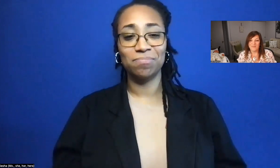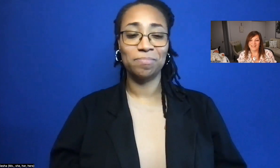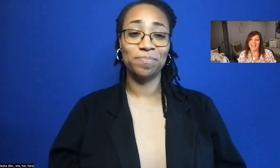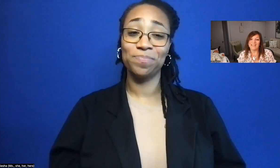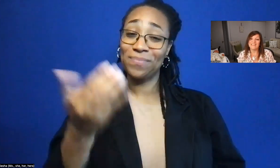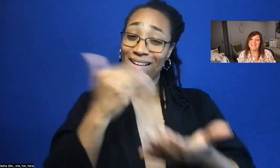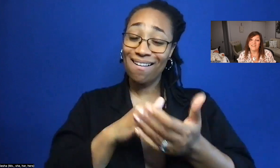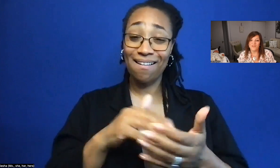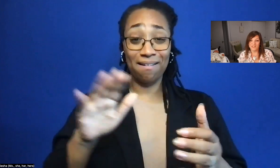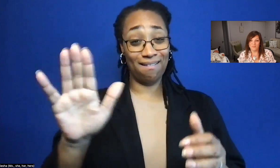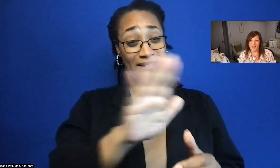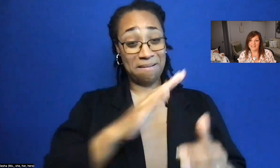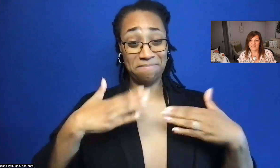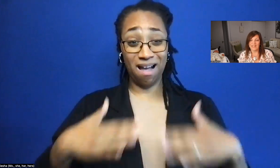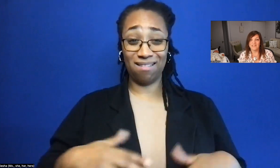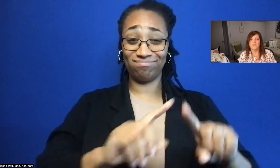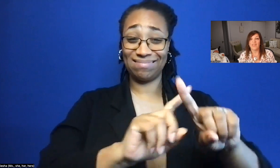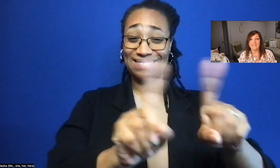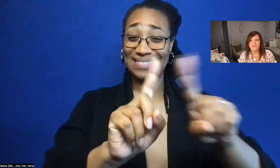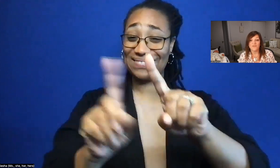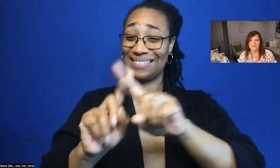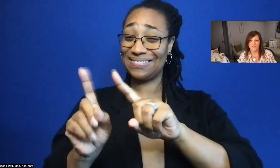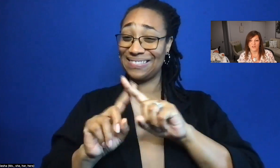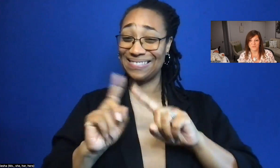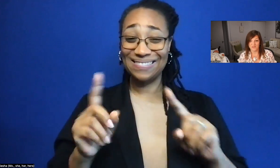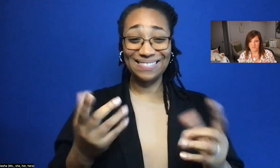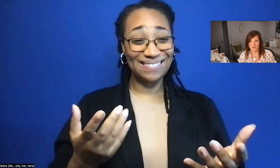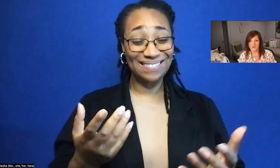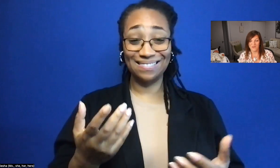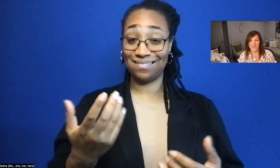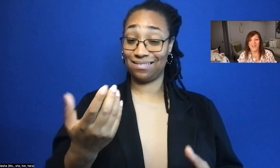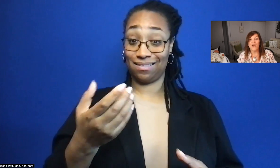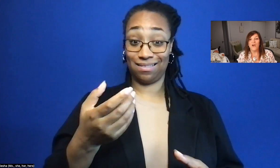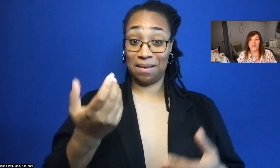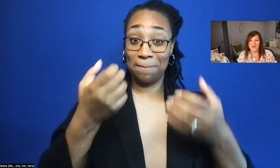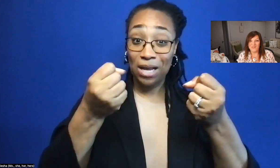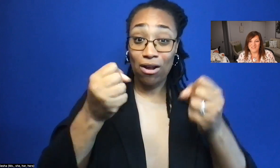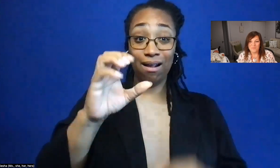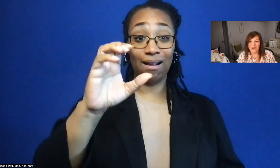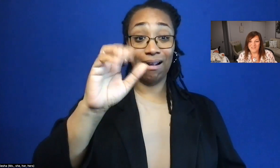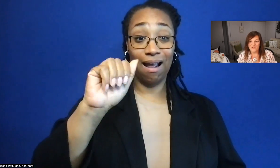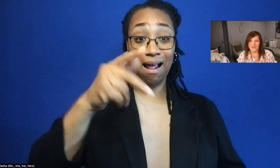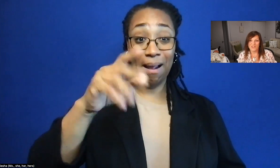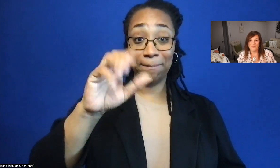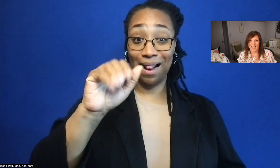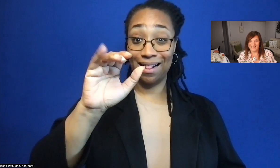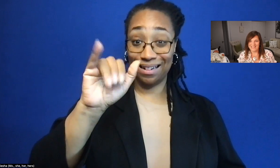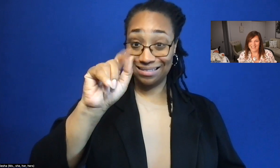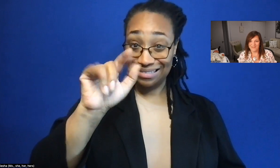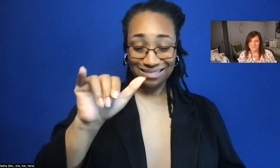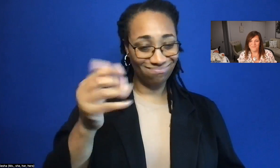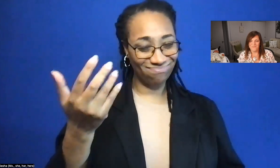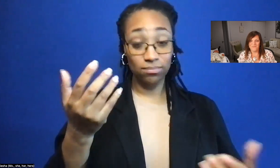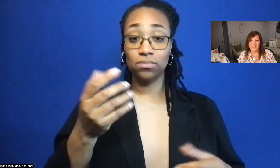Everybody's body has a different capacity to make different volumes of milk. We call this breast storage